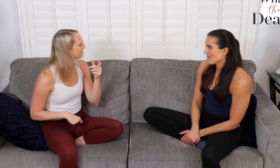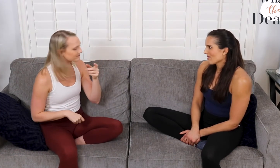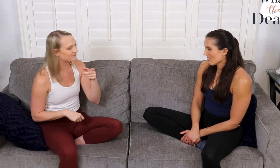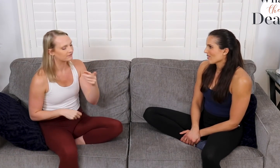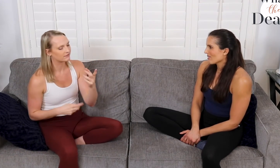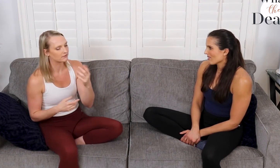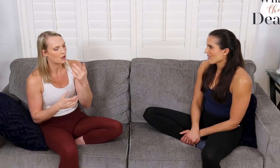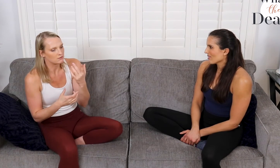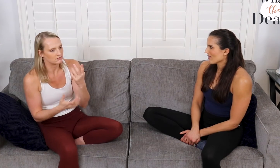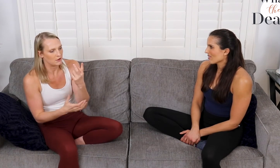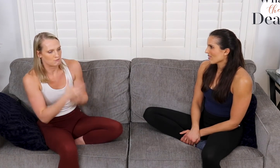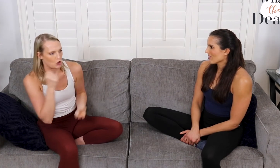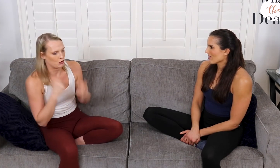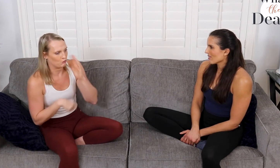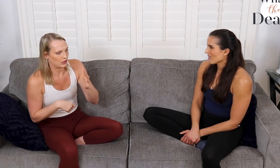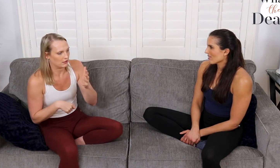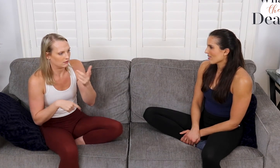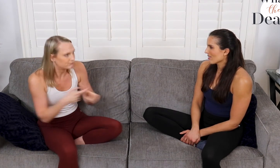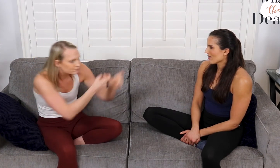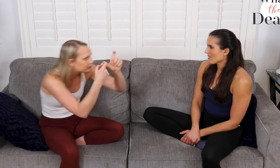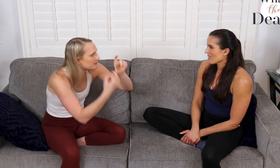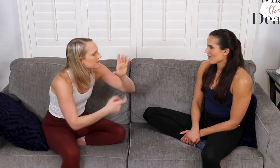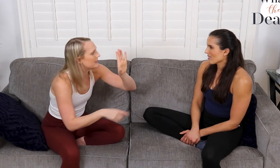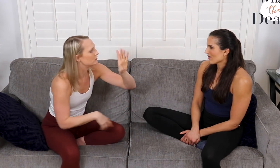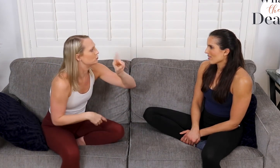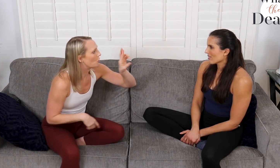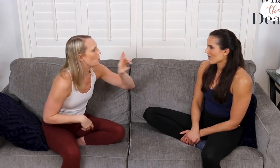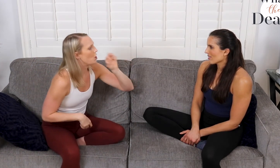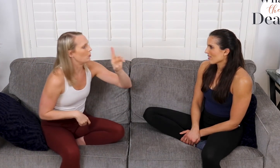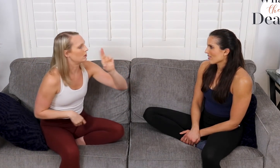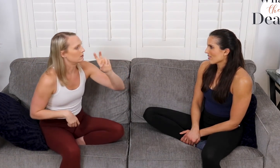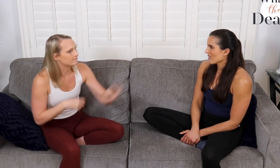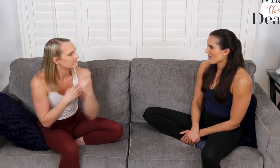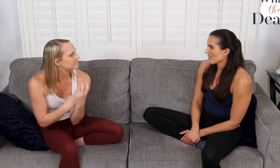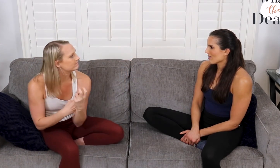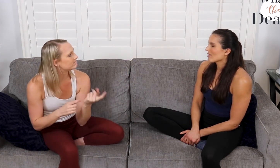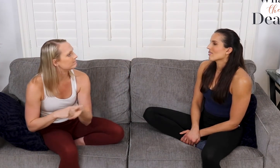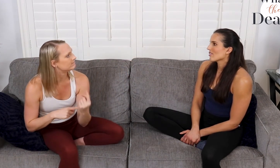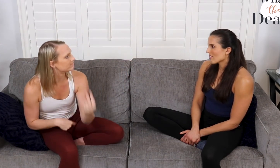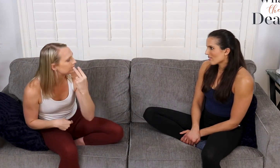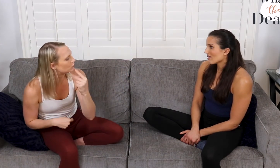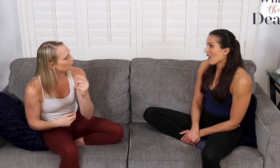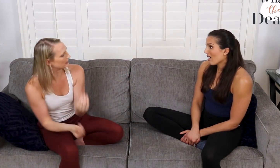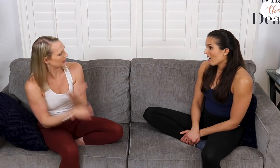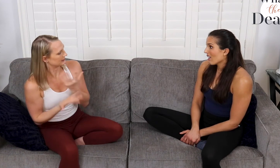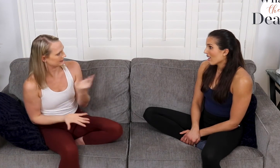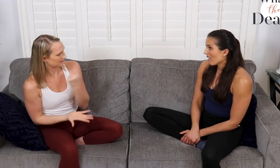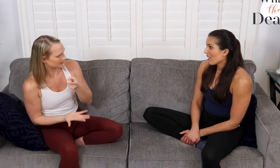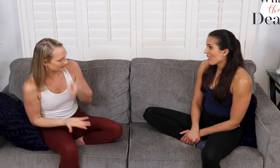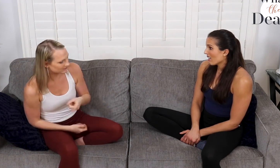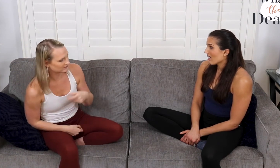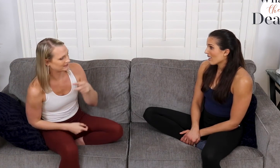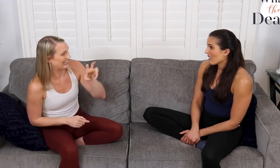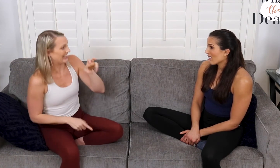baby cries, the lights will go off. Yeah, so you can only imagine a hearing person who comes into our house for the first time in a deaf household